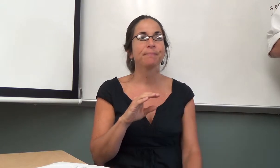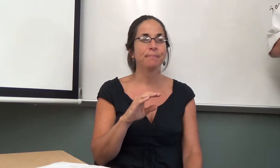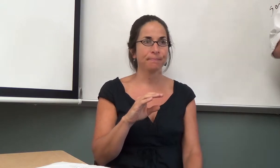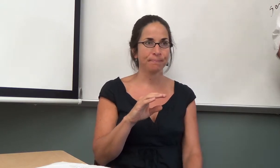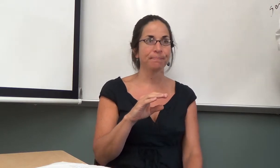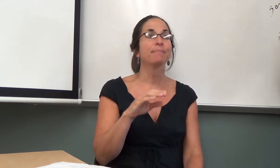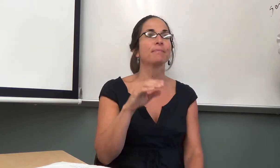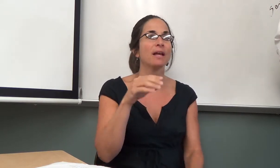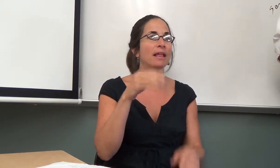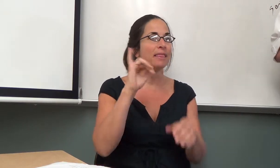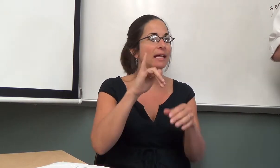It's the main verb.